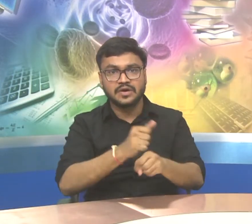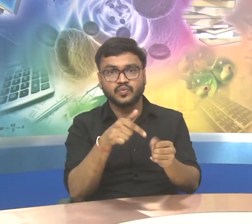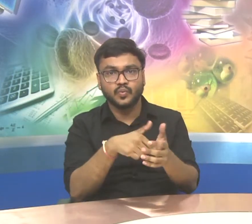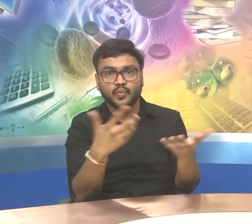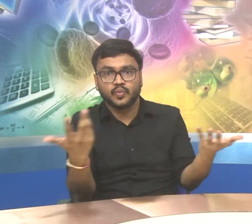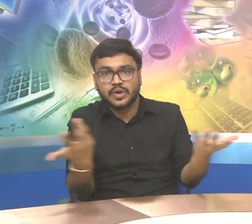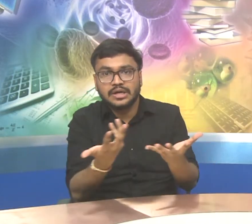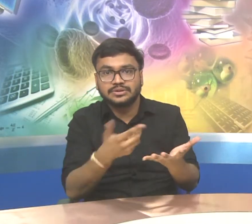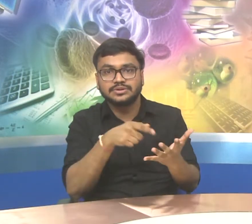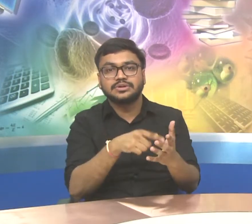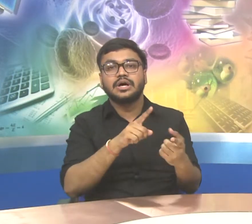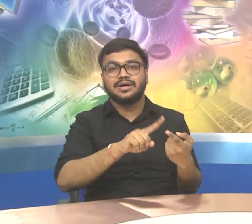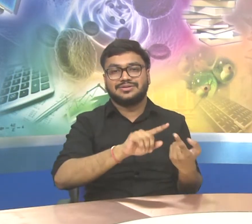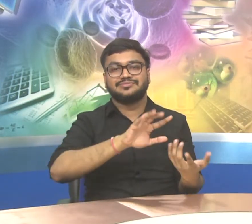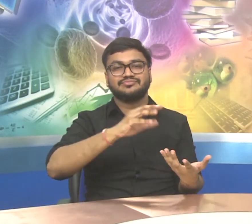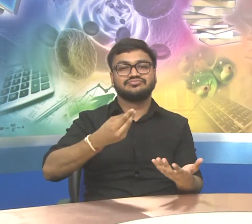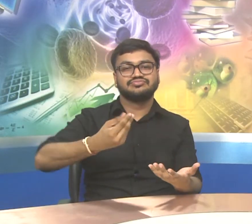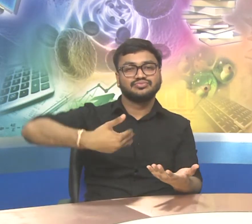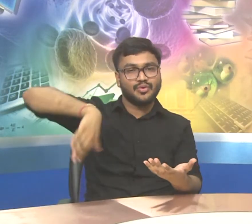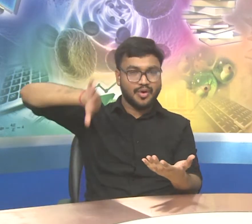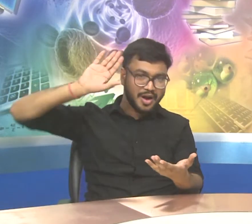organisms suddenly evolved.